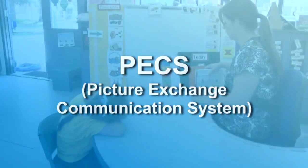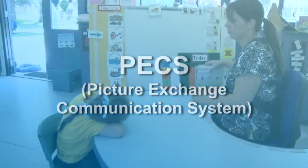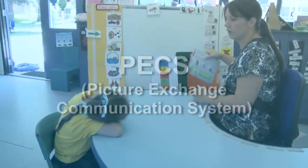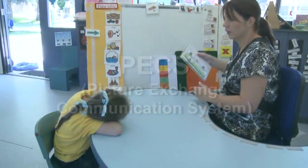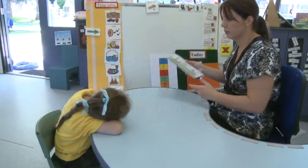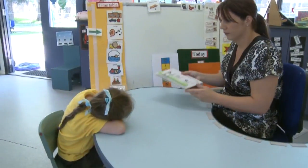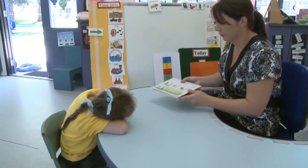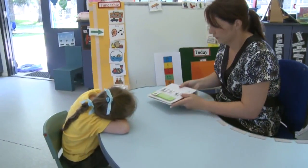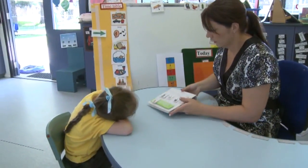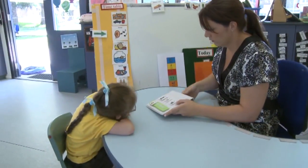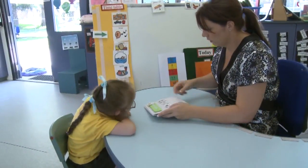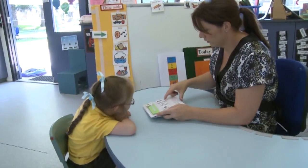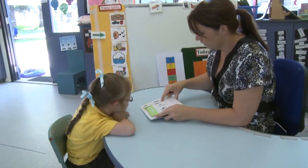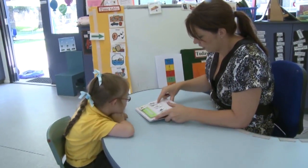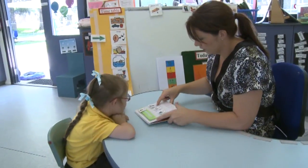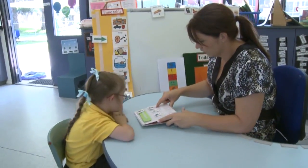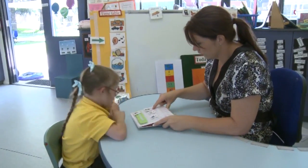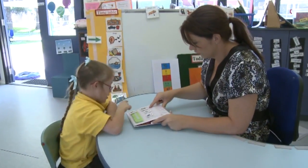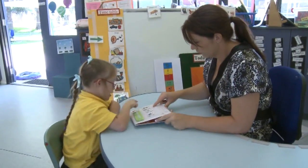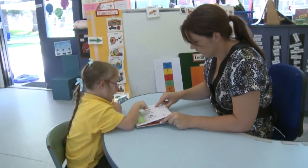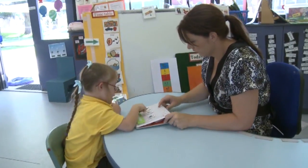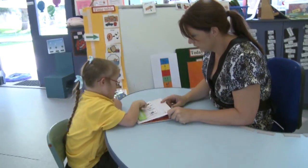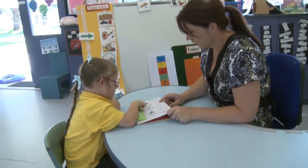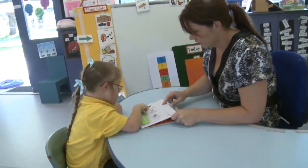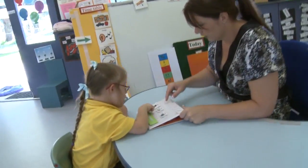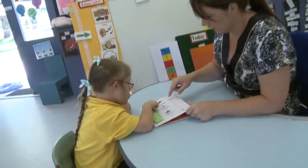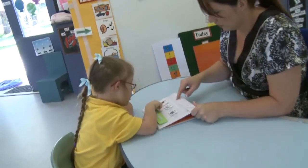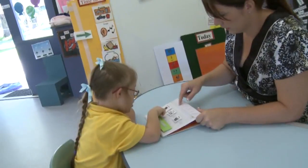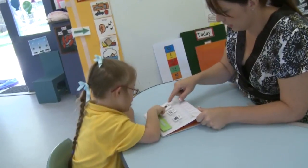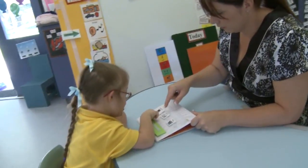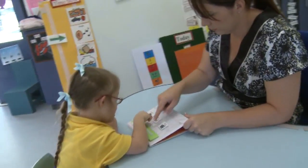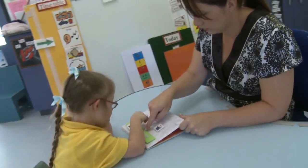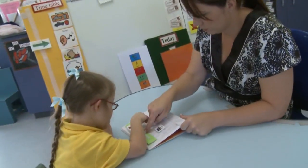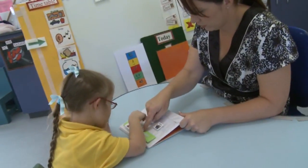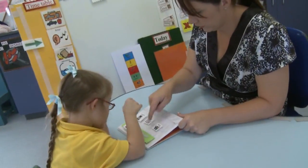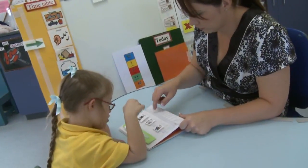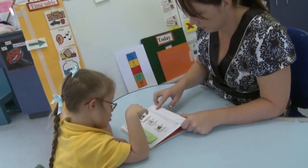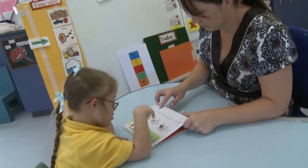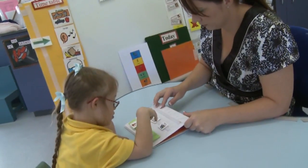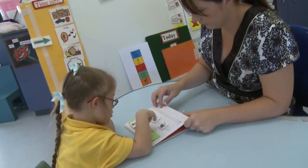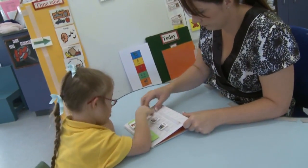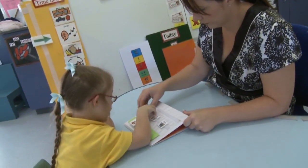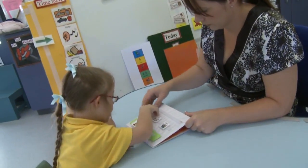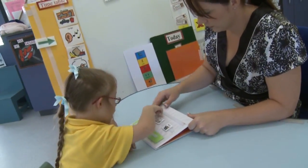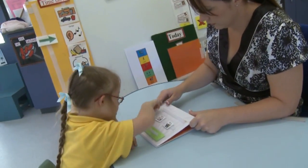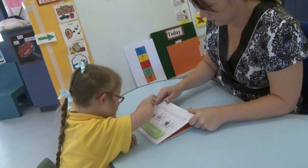PECS stands for the Picture Exchange Communication System. It has been designed to help children and adults with autism and